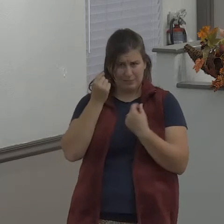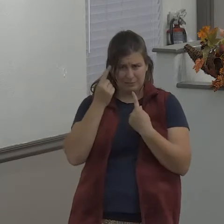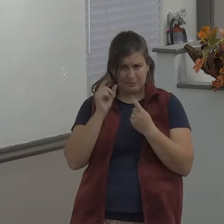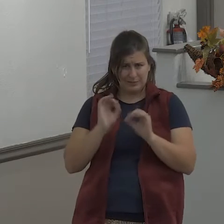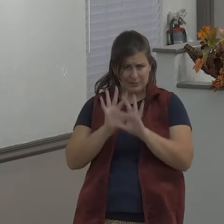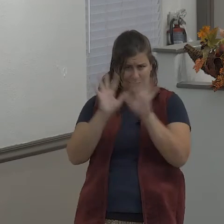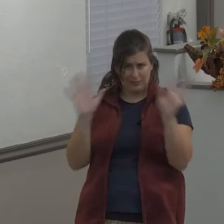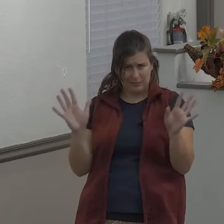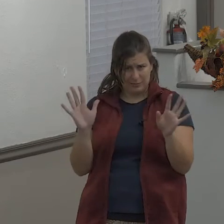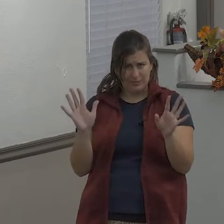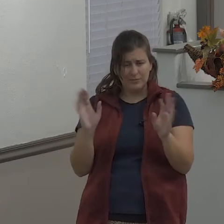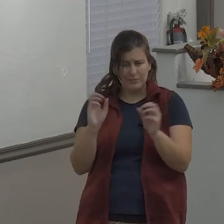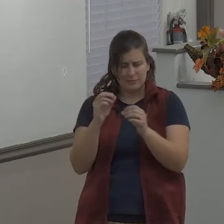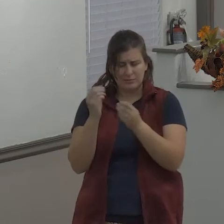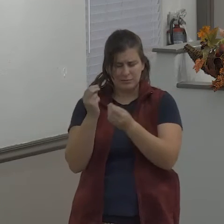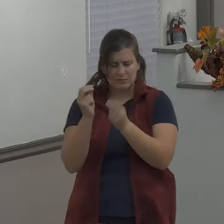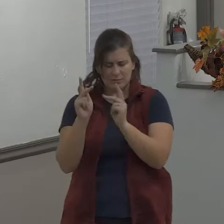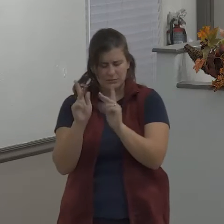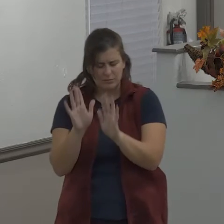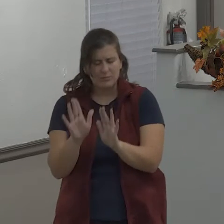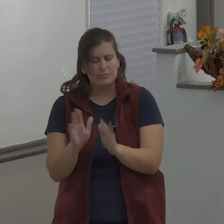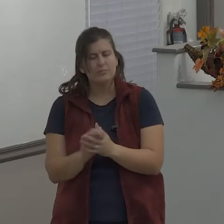Are you with me tonight still?